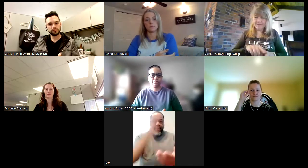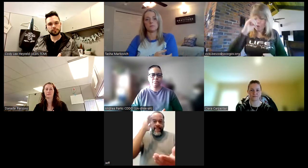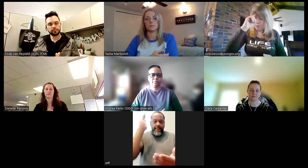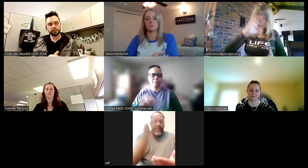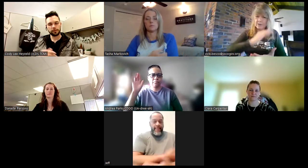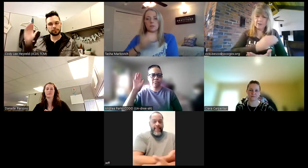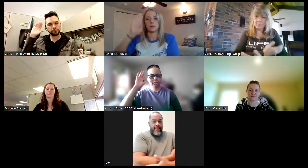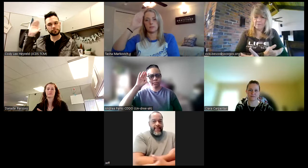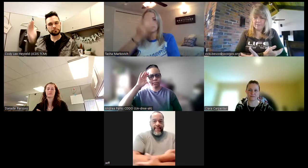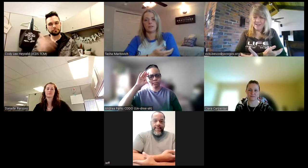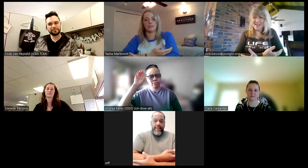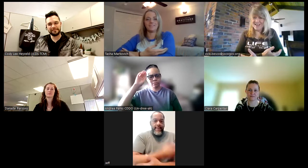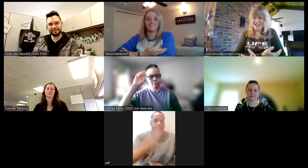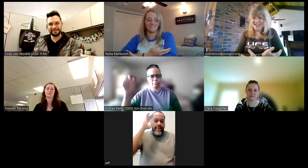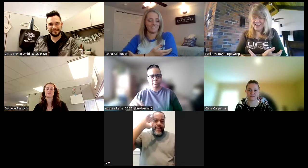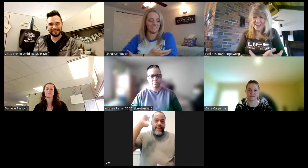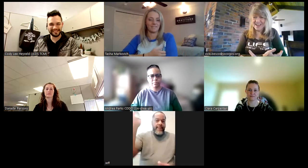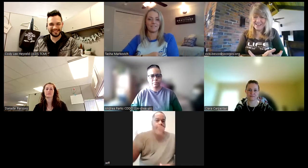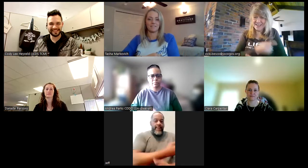Oh, sorry, son. Yeah, I did that wrong.